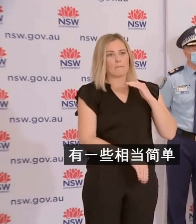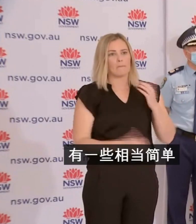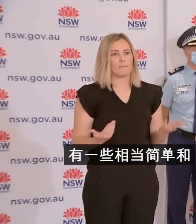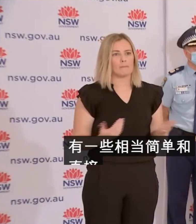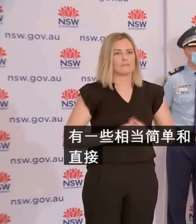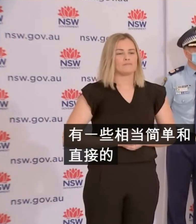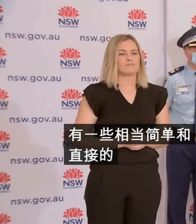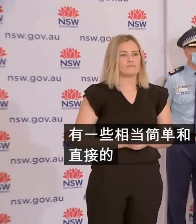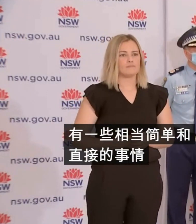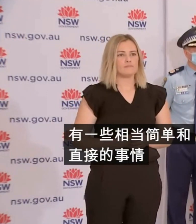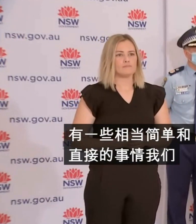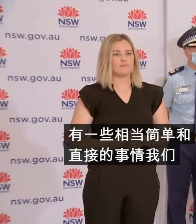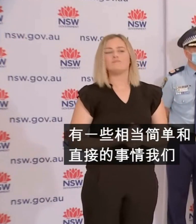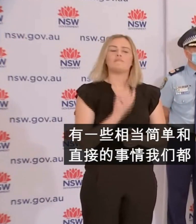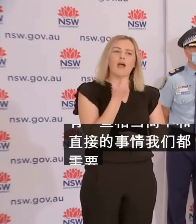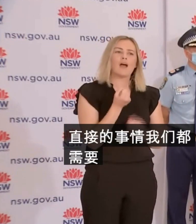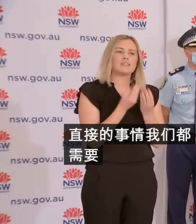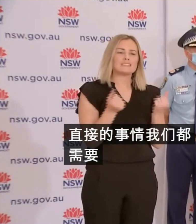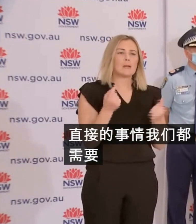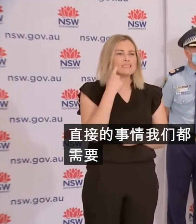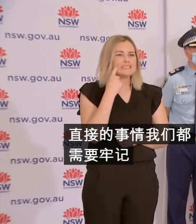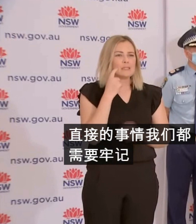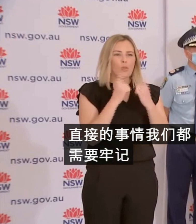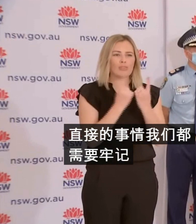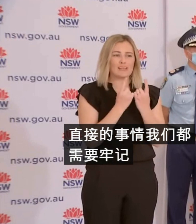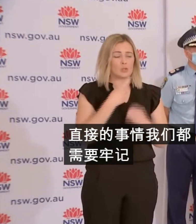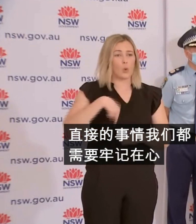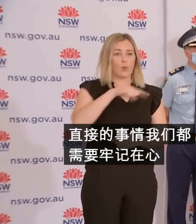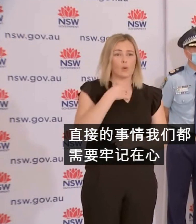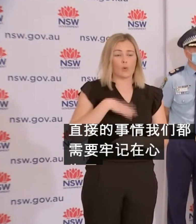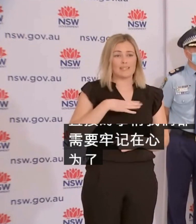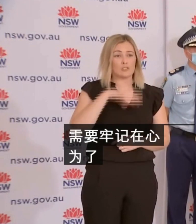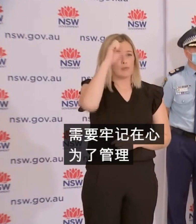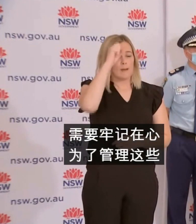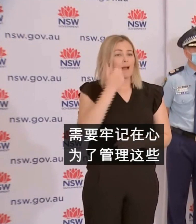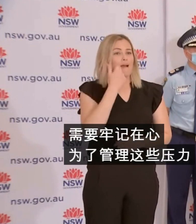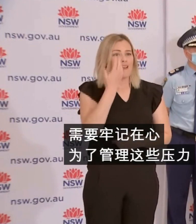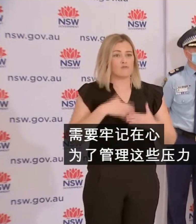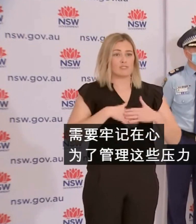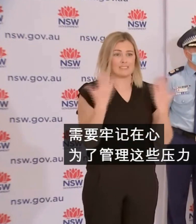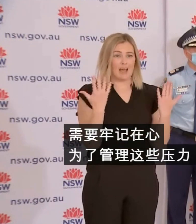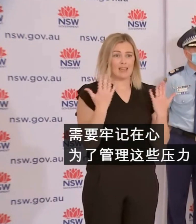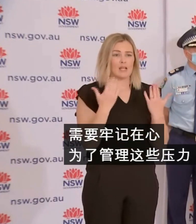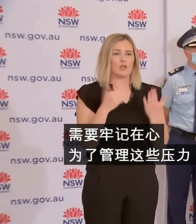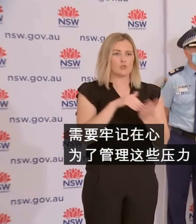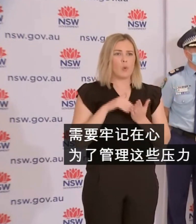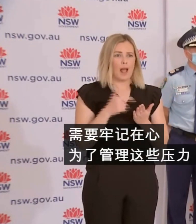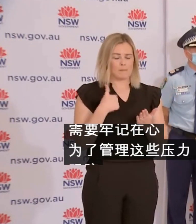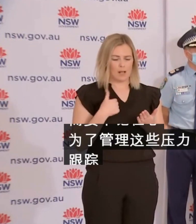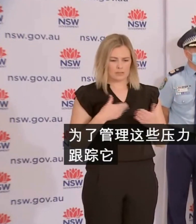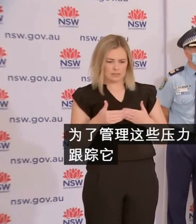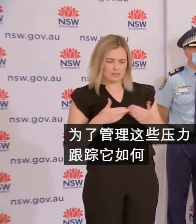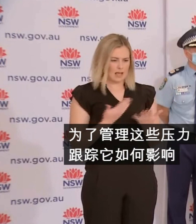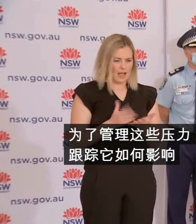fairly simple and straightforward things that we all need to keep front of mind on a daily basis in order to manage these stresses,